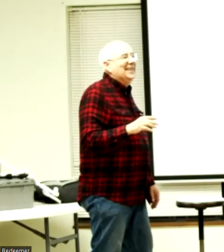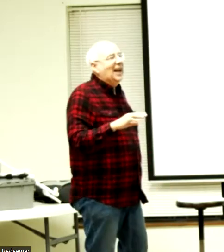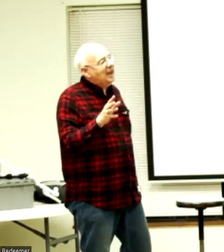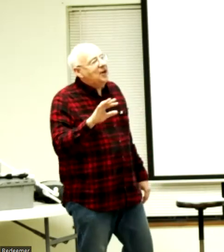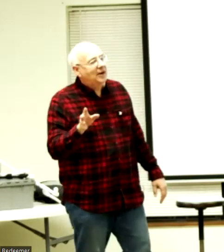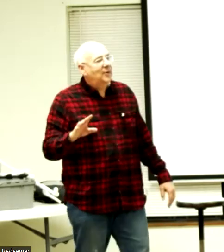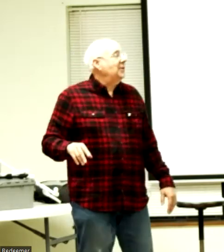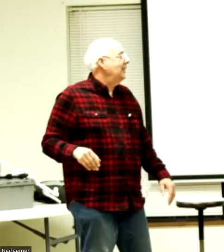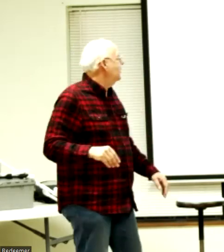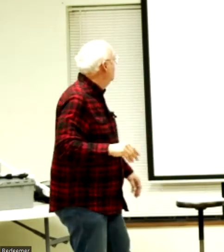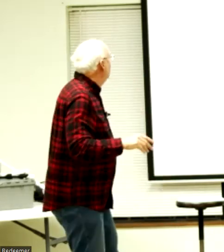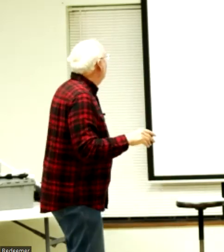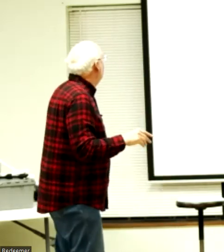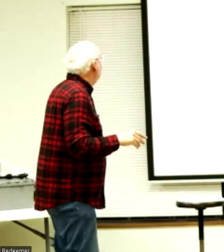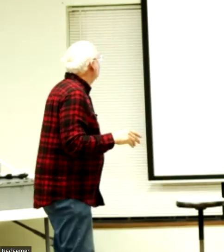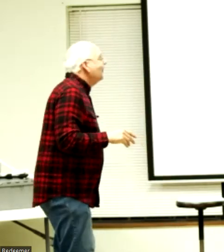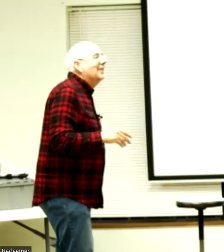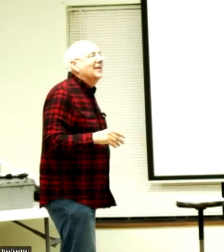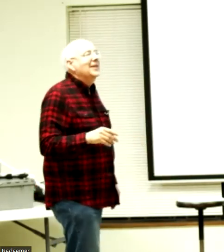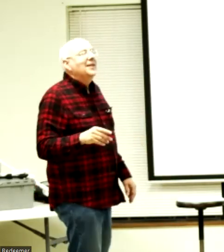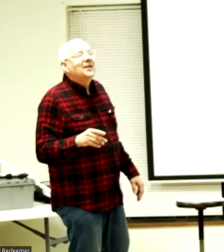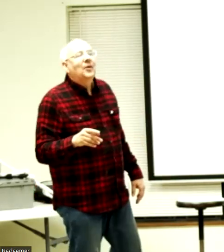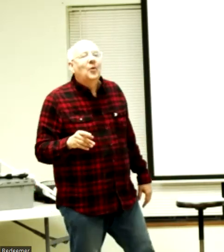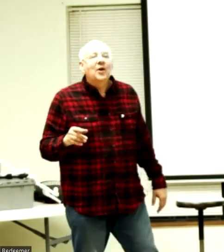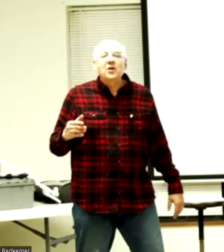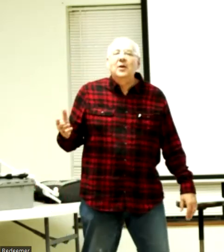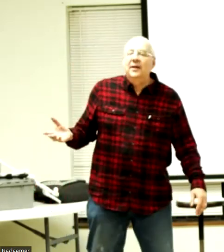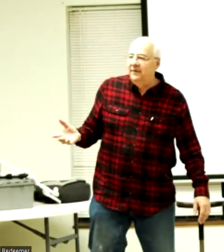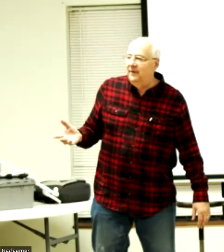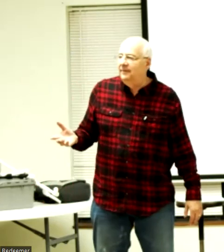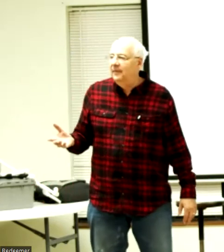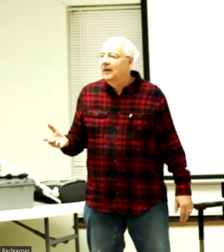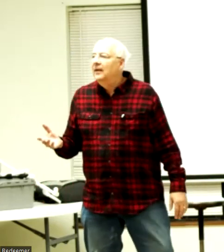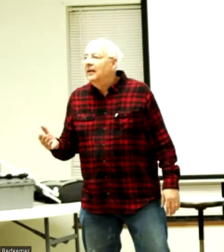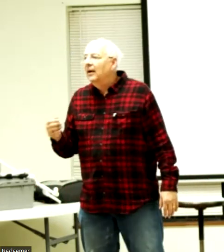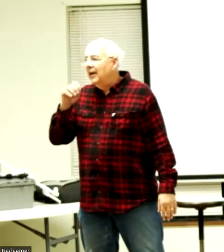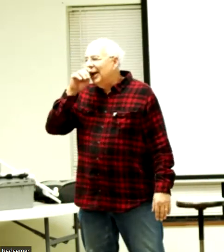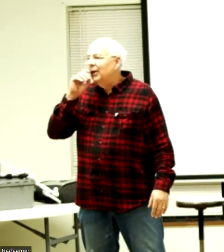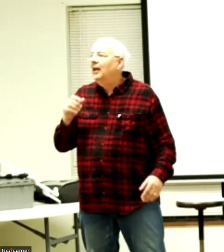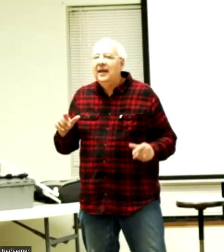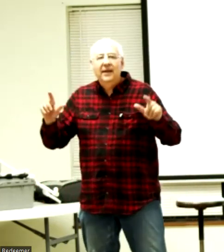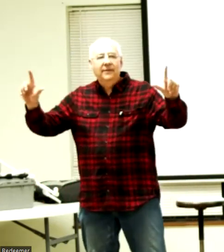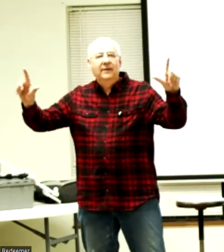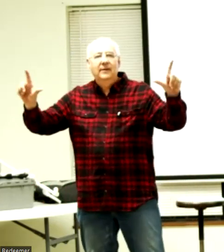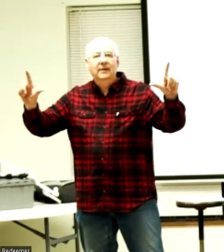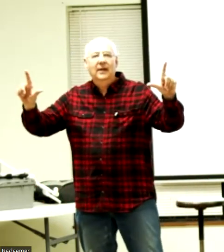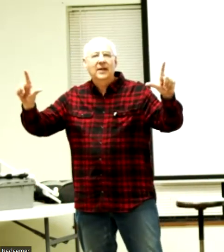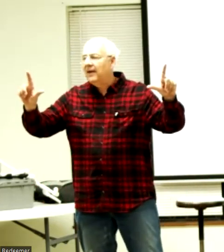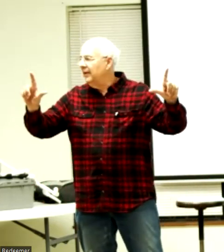I get carried away sometimes. Where do you live? Okay, live. I guess we haven't done